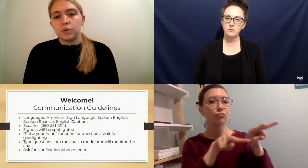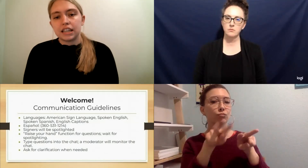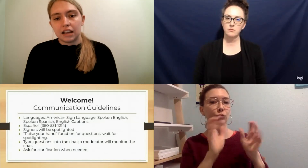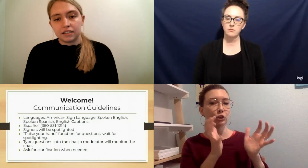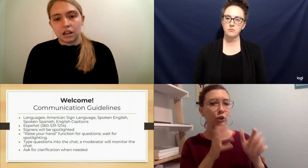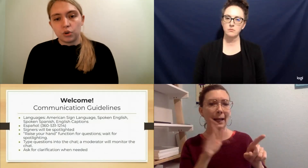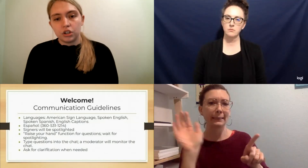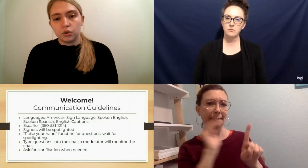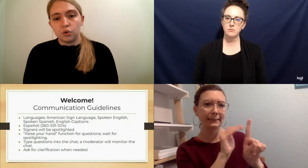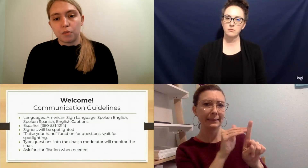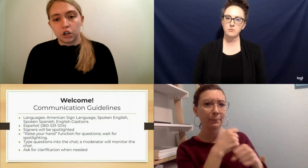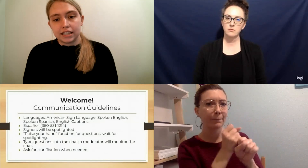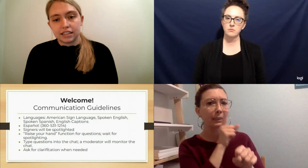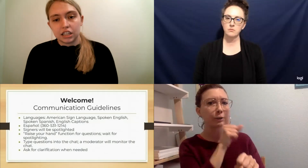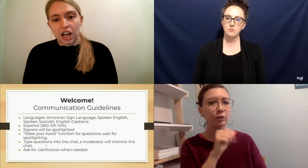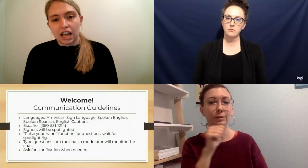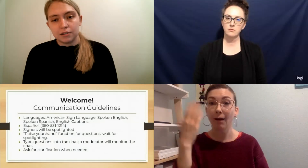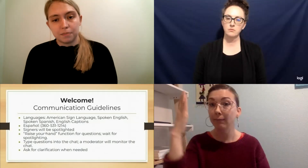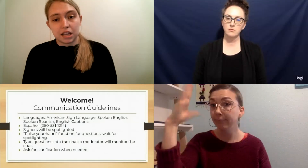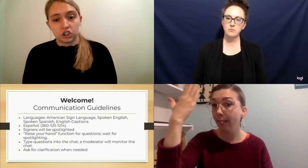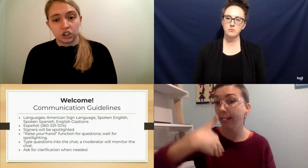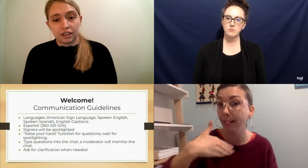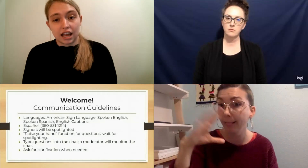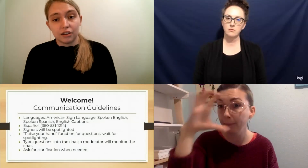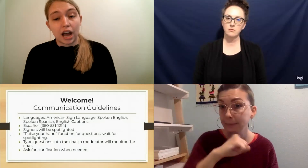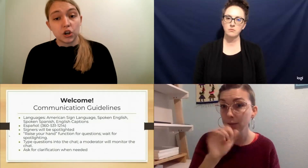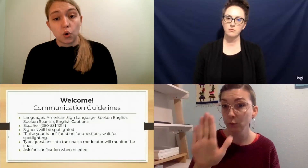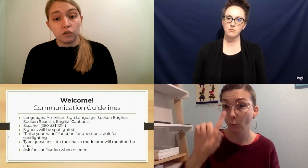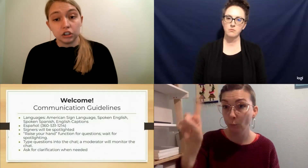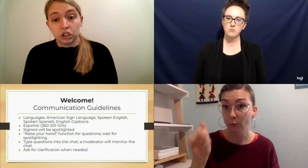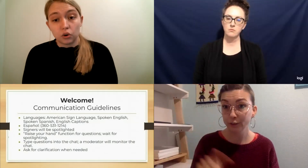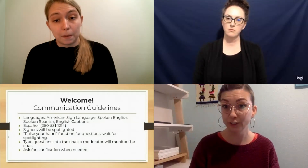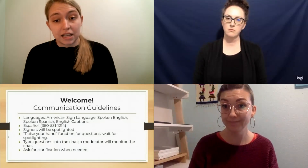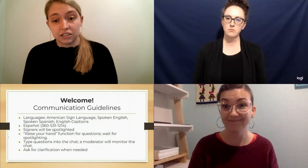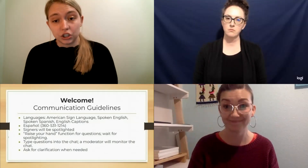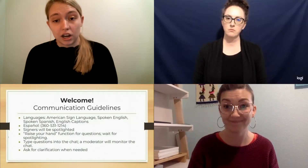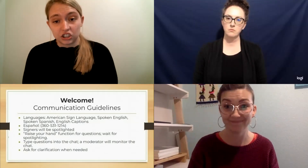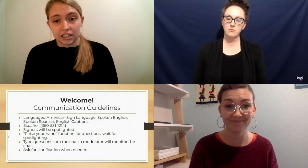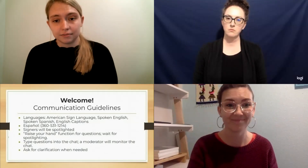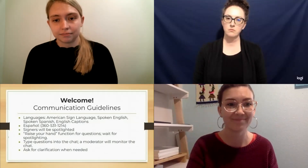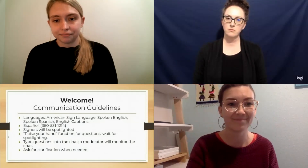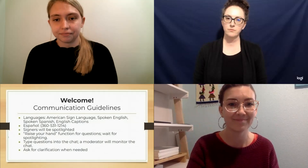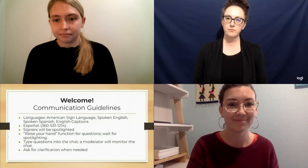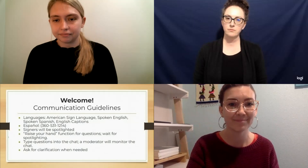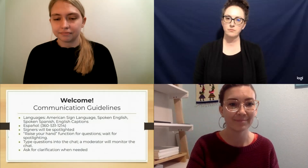That way we can have someone who moderates the chat to make sure that I don't overlook or miss your